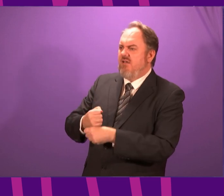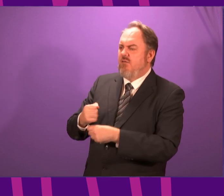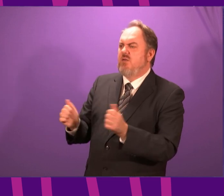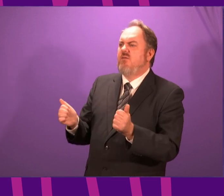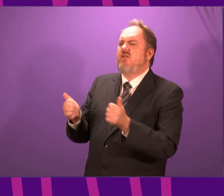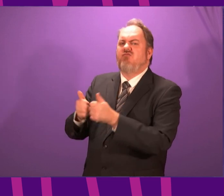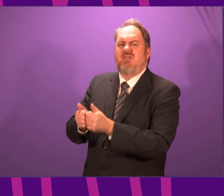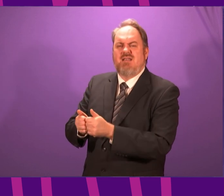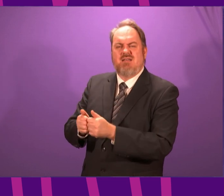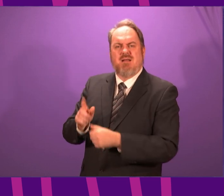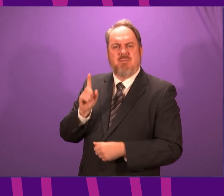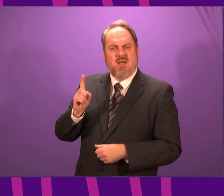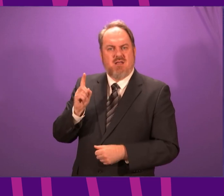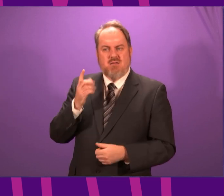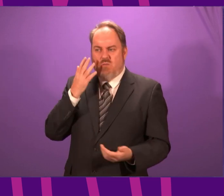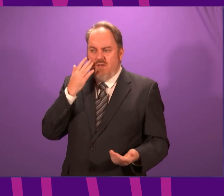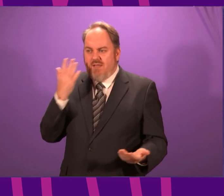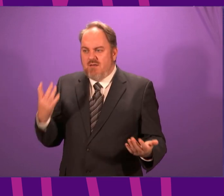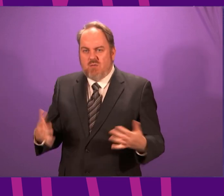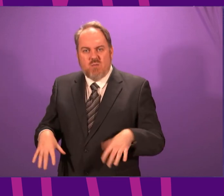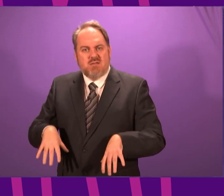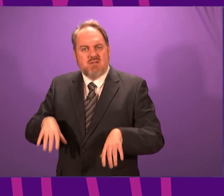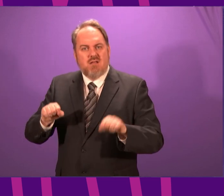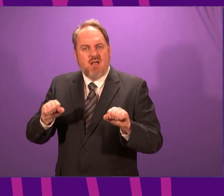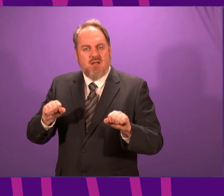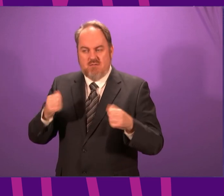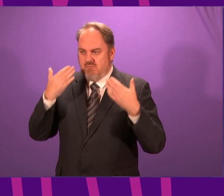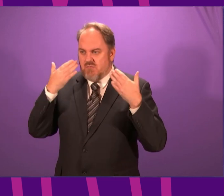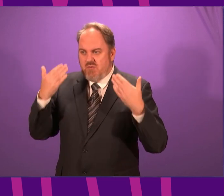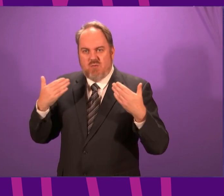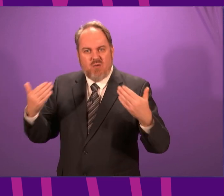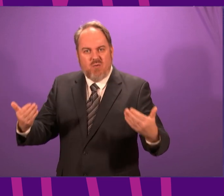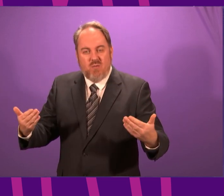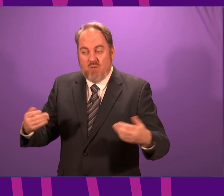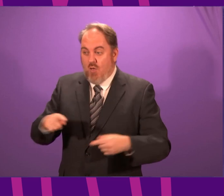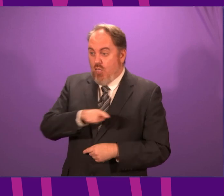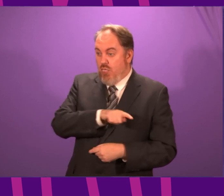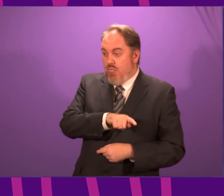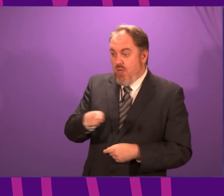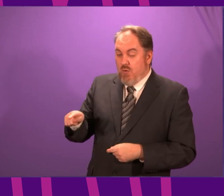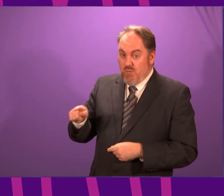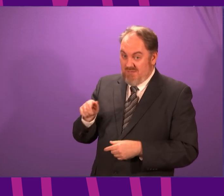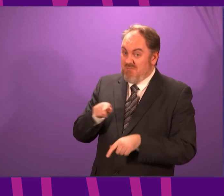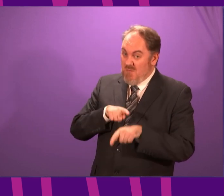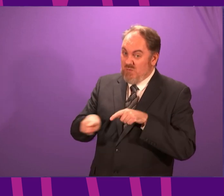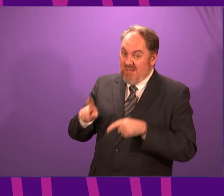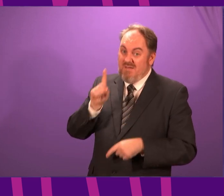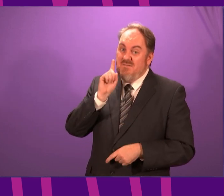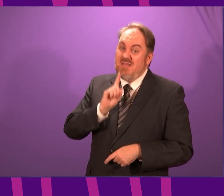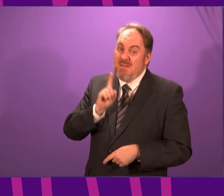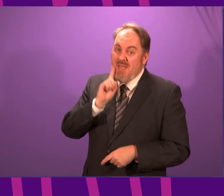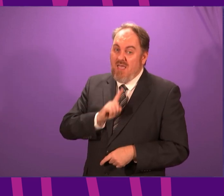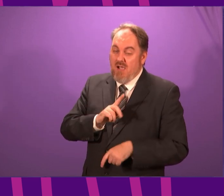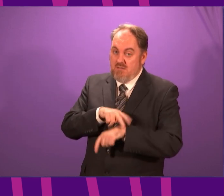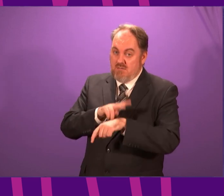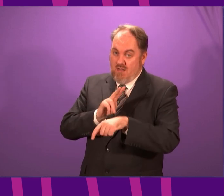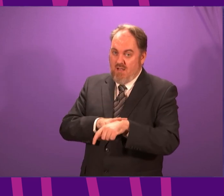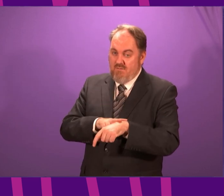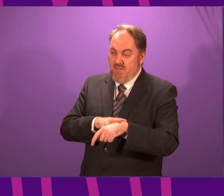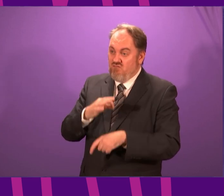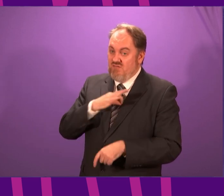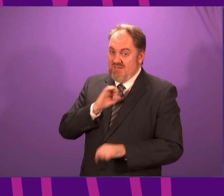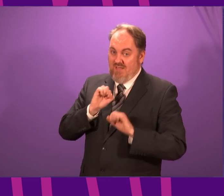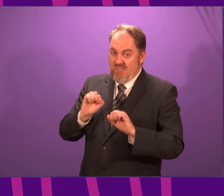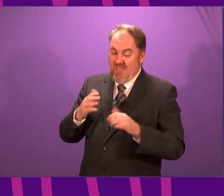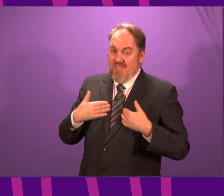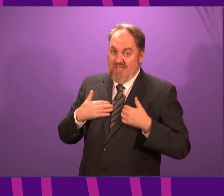still do not know when we can expect to see this. These workers, predominantly women workers, are putting themselves at risk